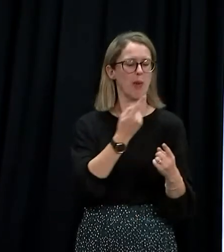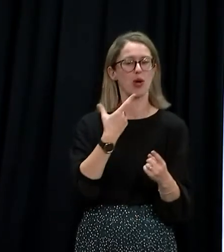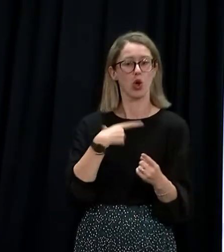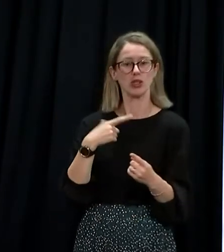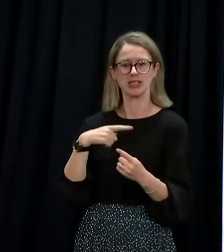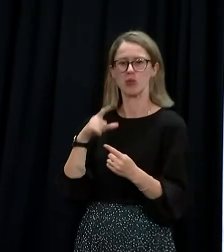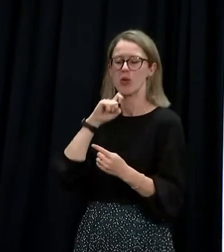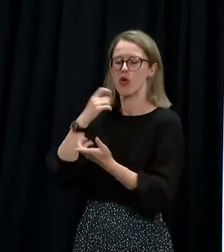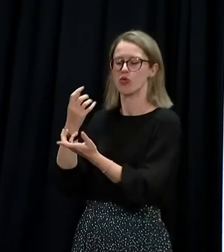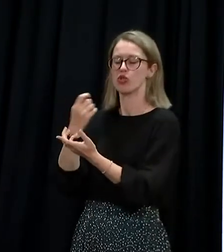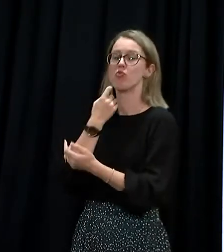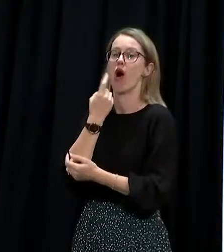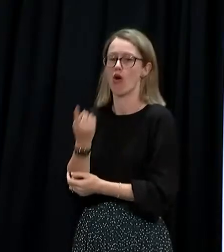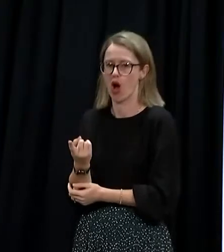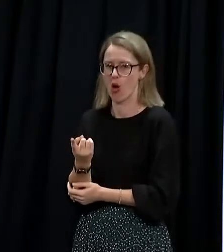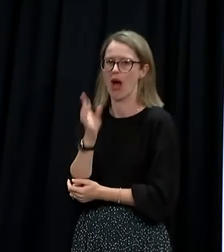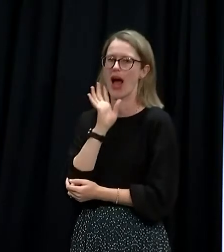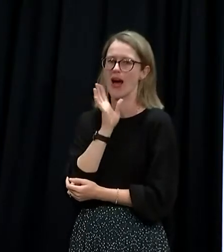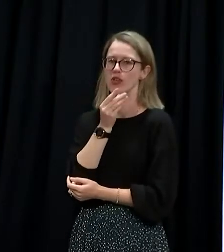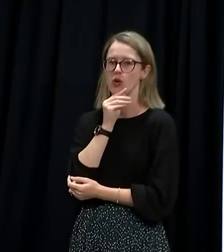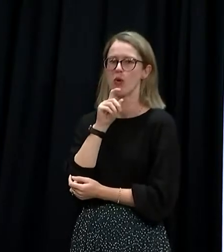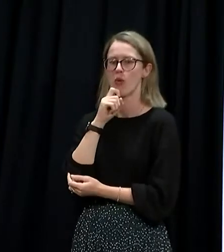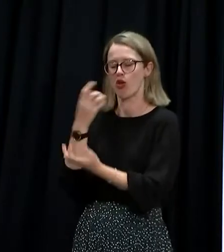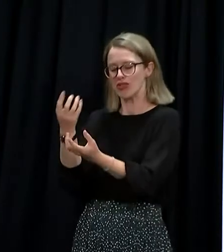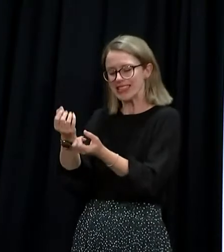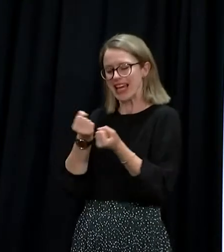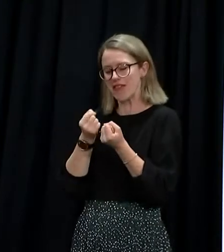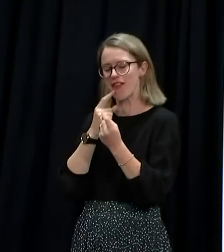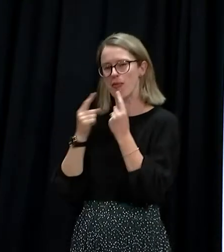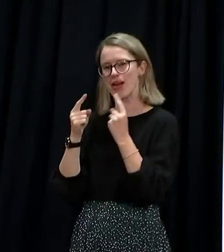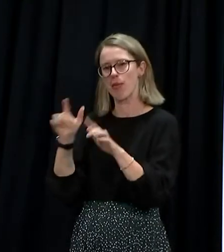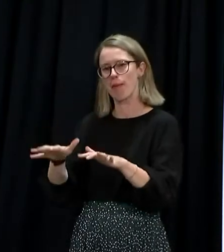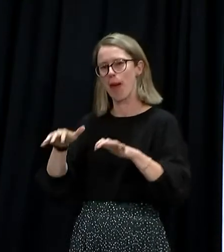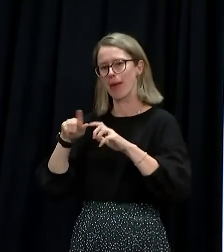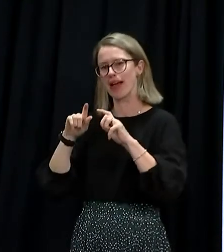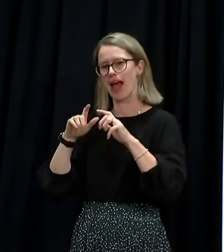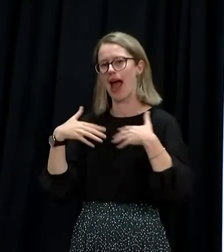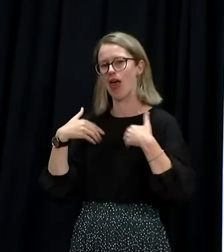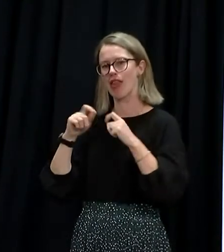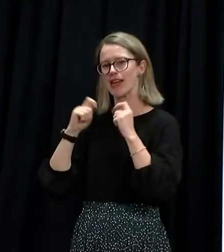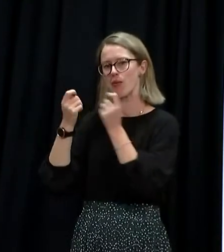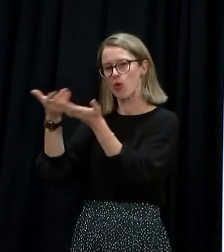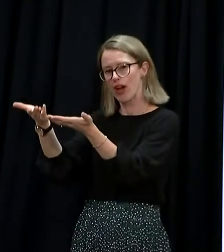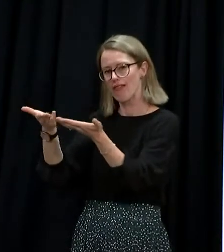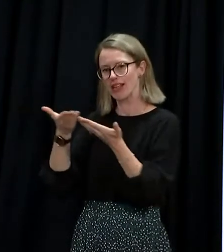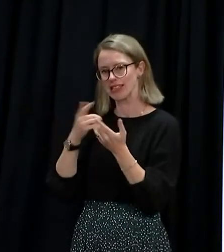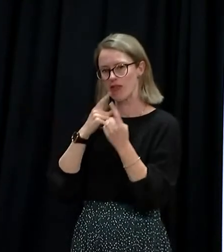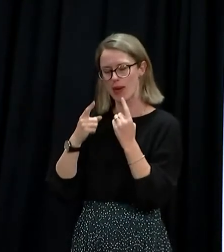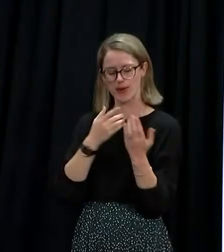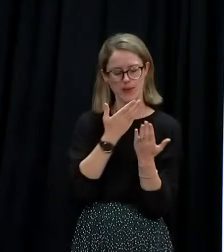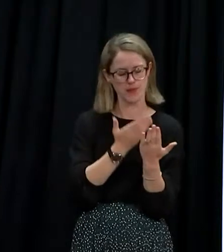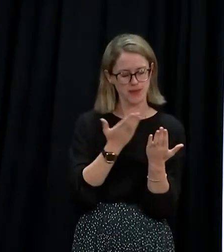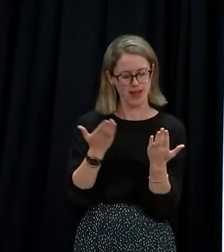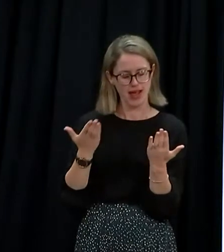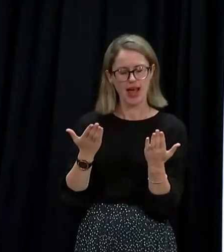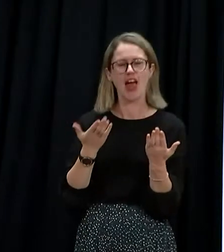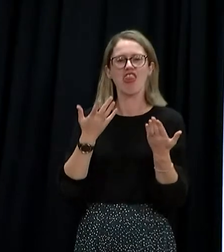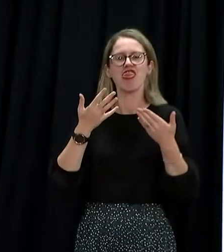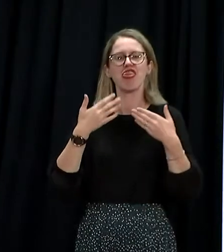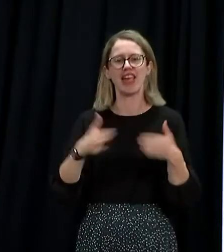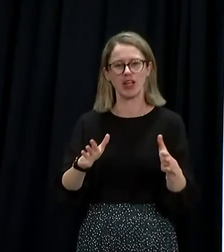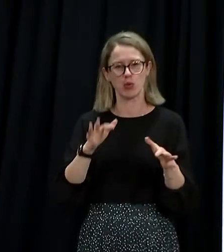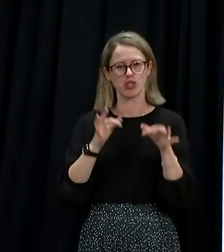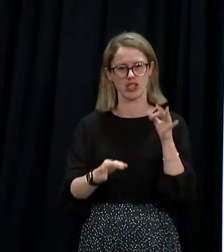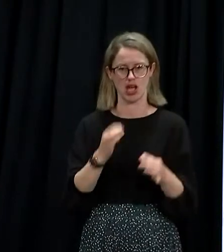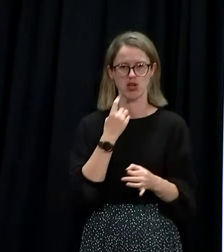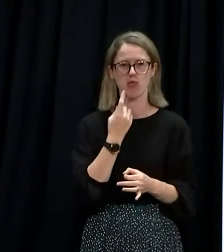health teams use all of the data they receive right up to the minute that we make the decision. So we're making it based on the best information